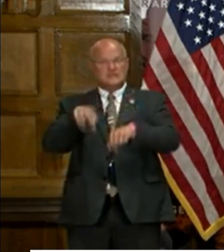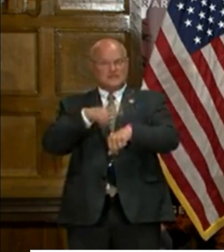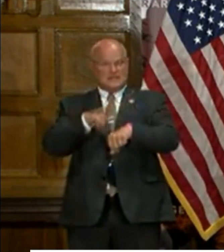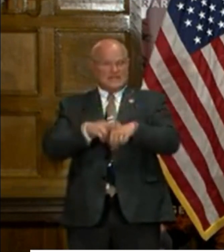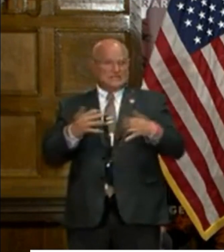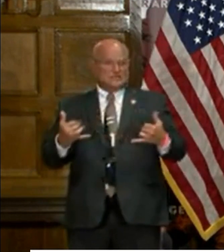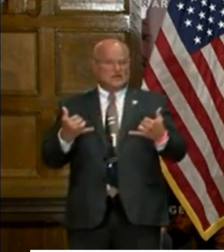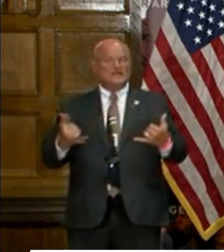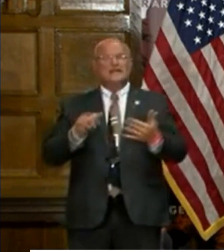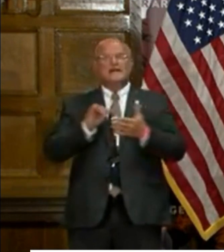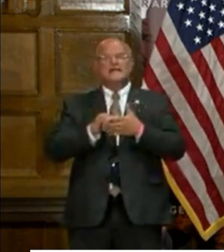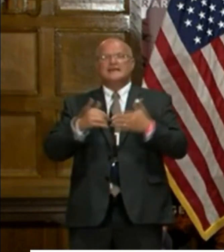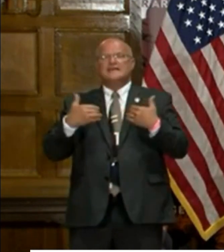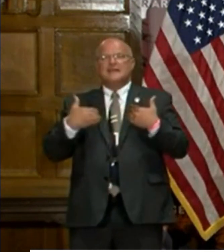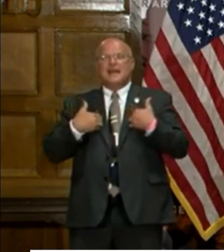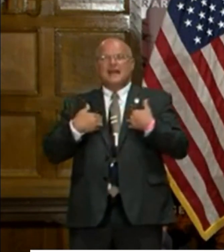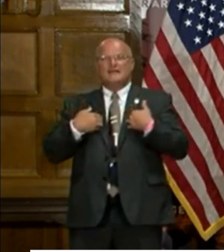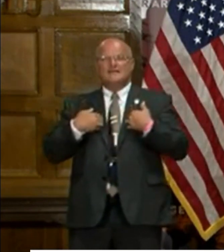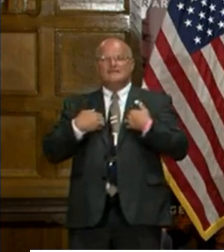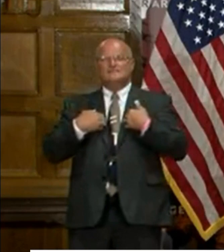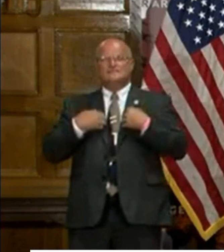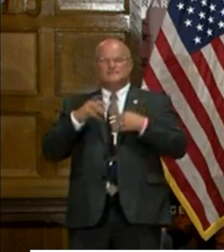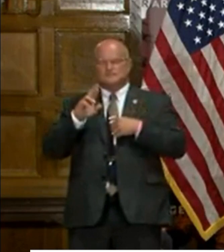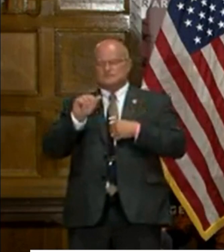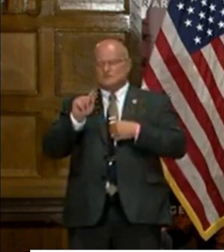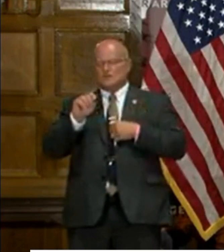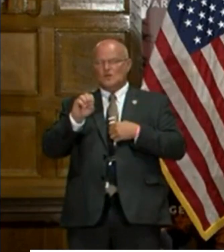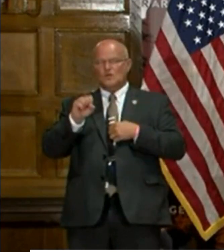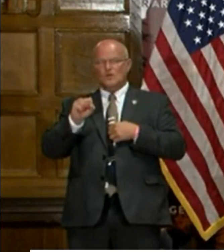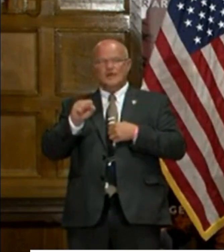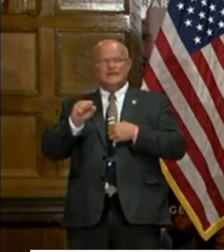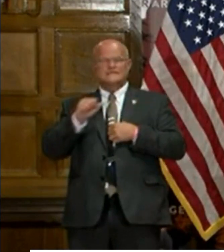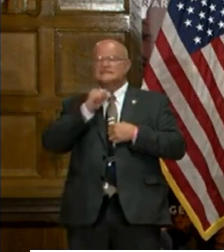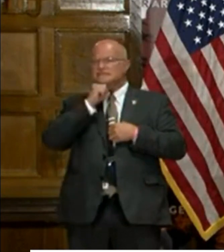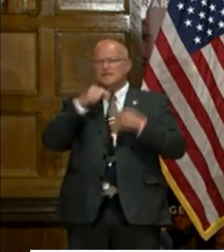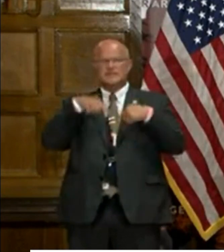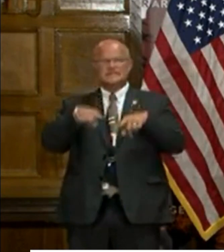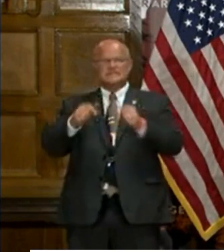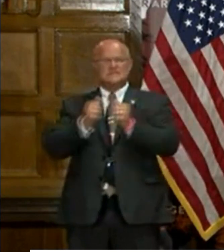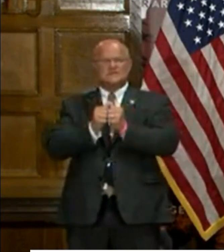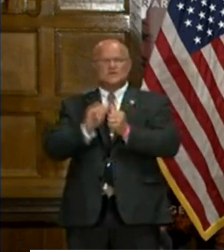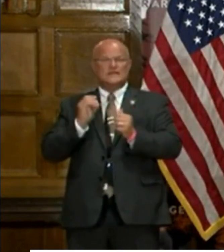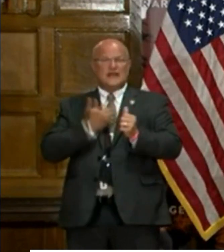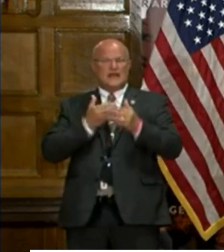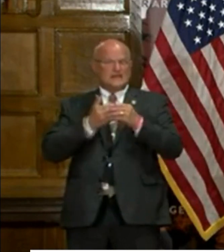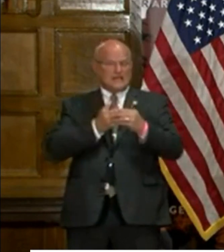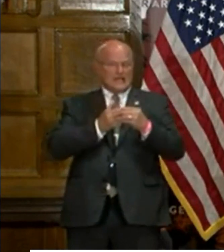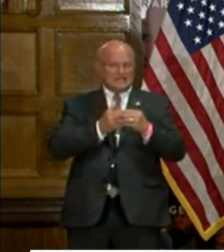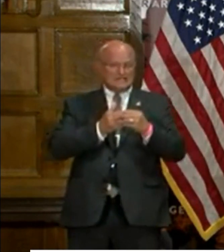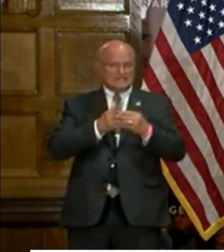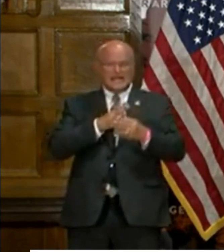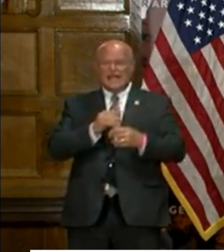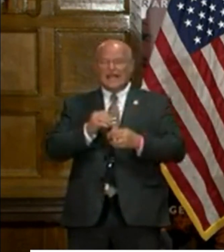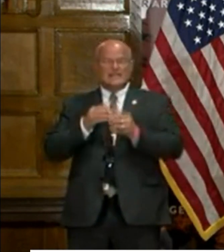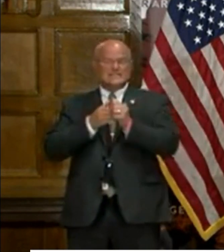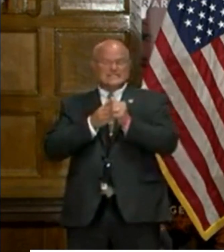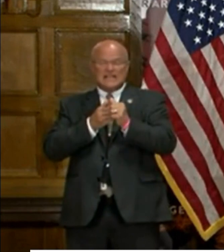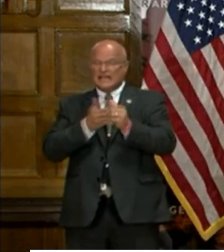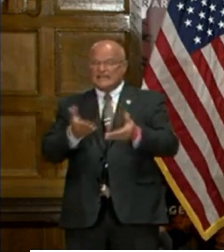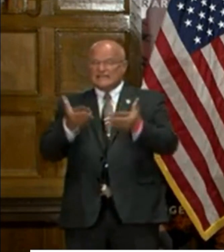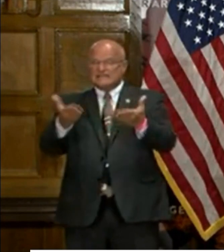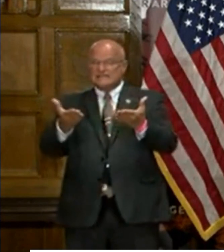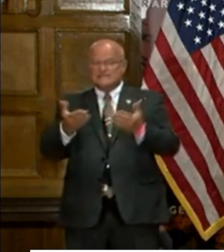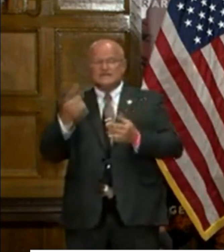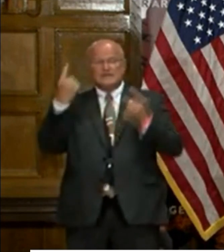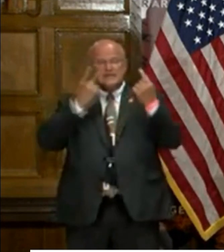nation that are having infection rates that would not be inconsistent with, again, our guidance, and it's just guidance